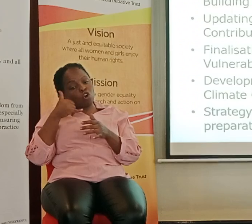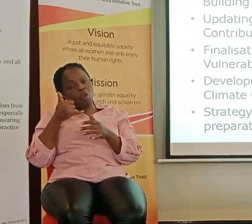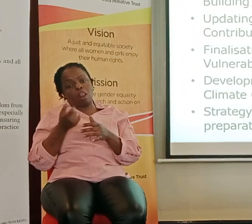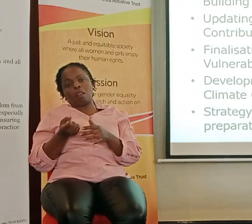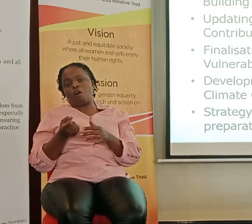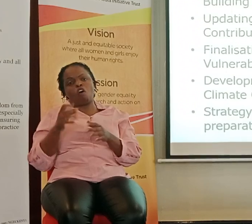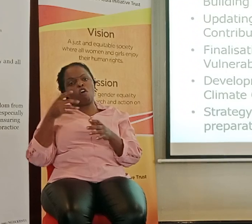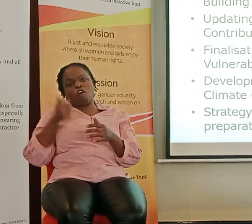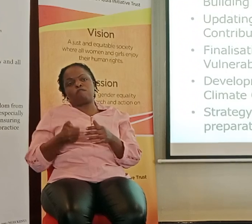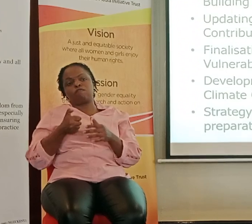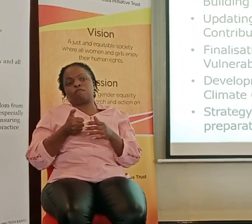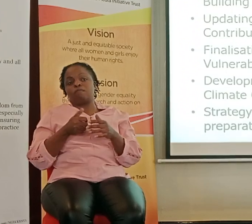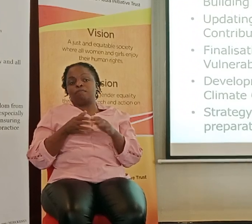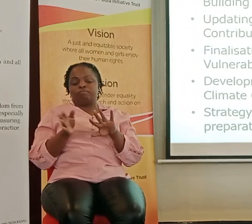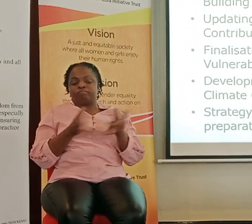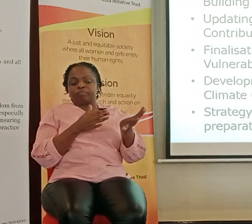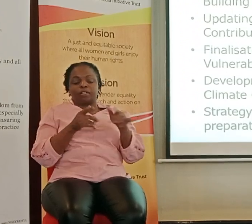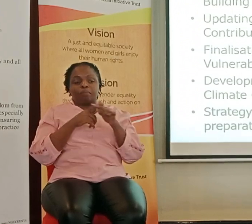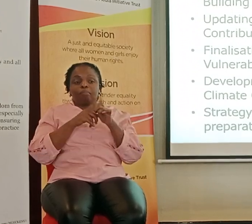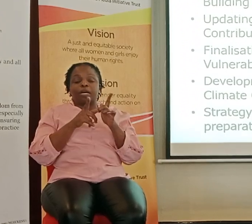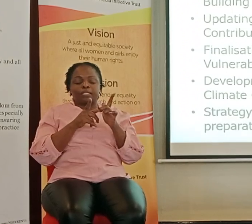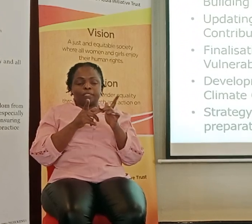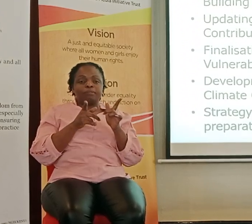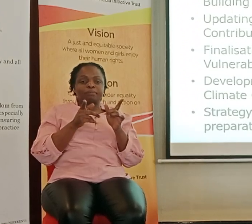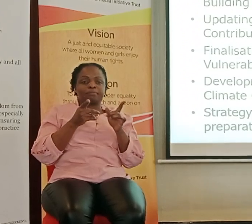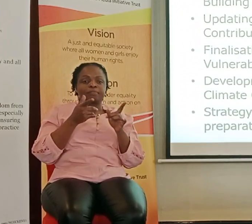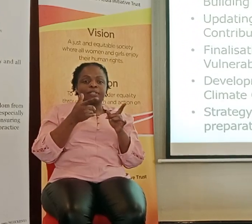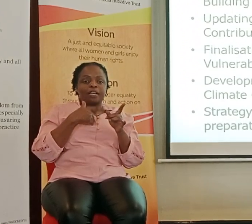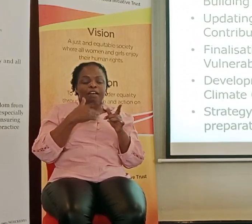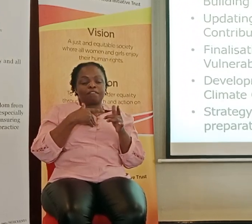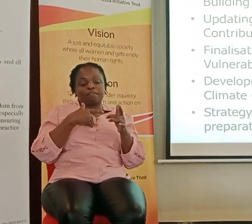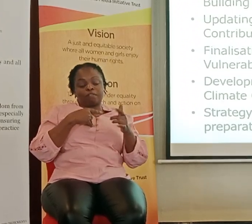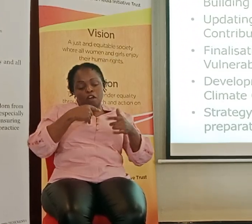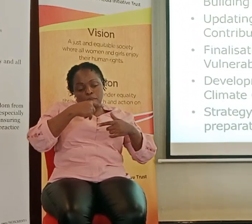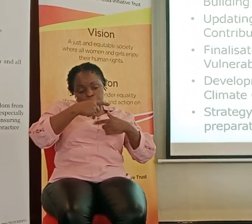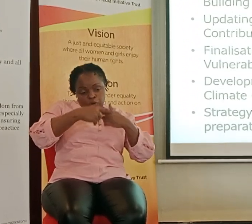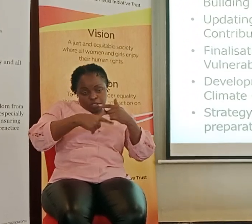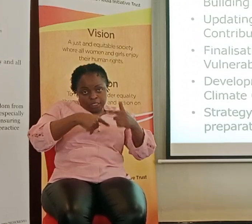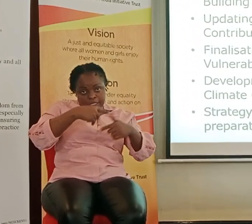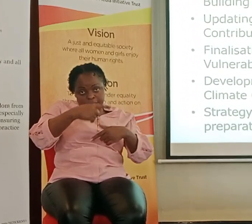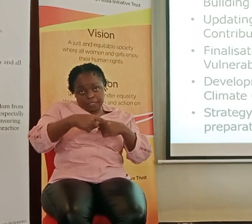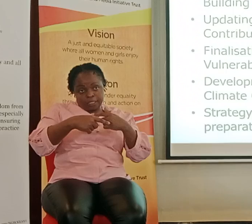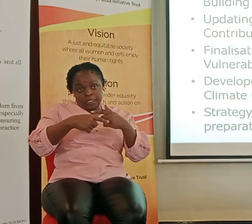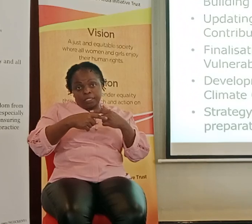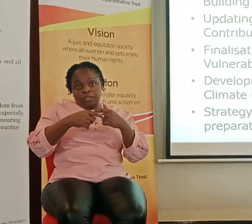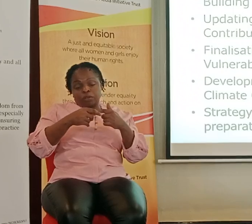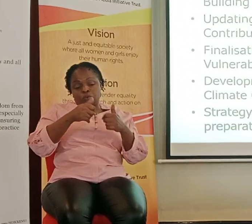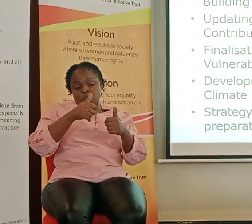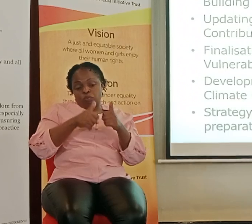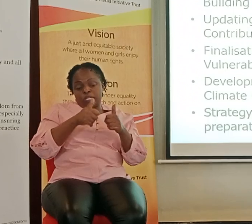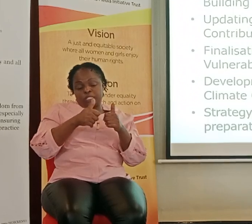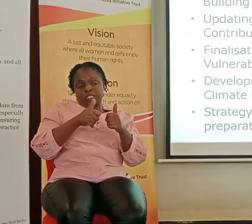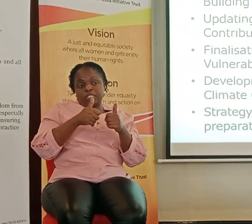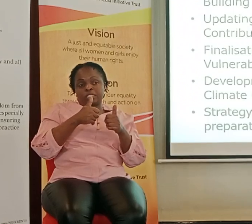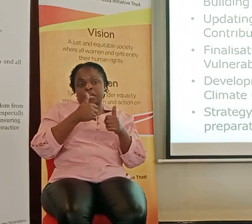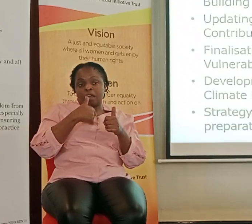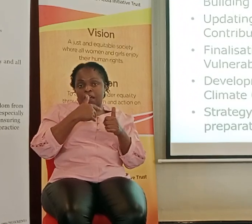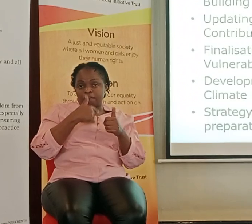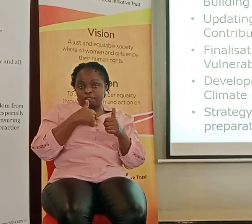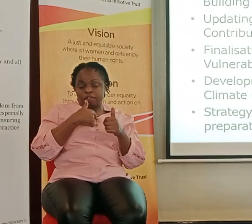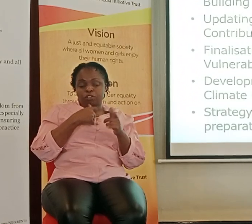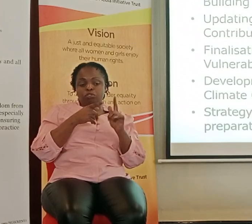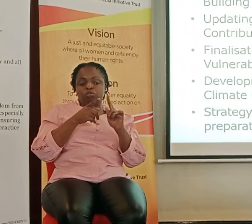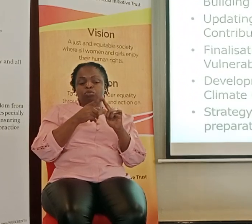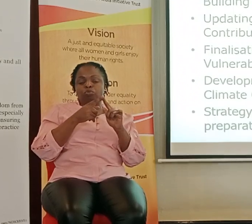of doing that, and we've been part and parcel of that process. Alongside that, they're also developing a climate